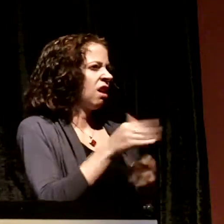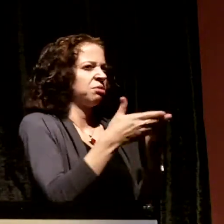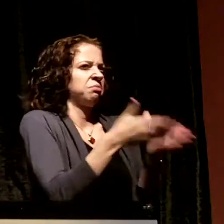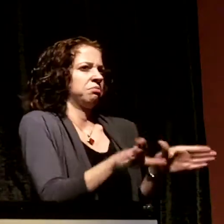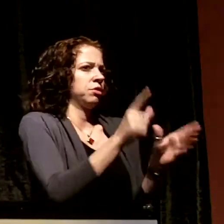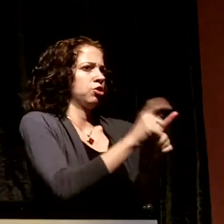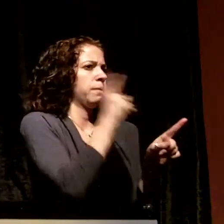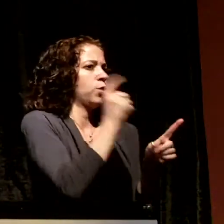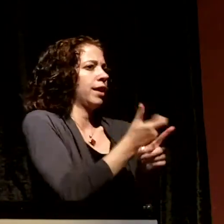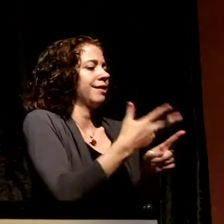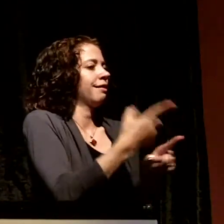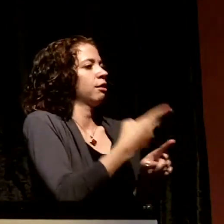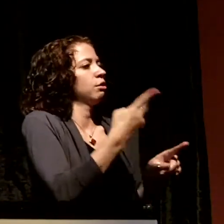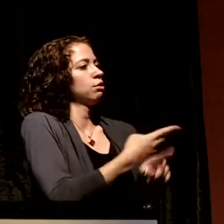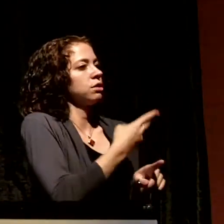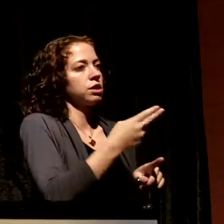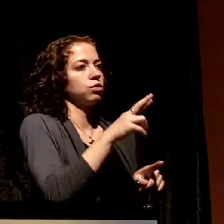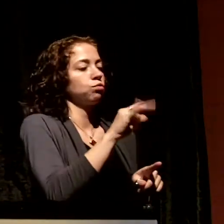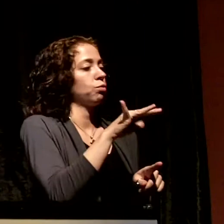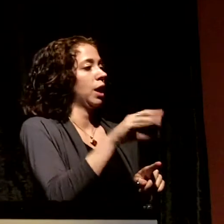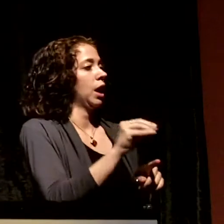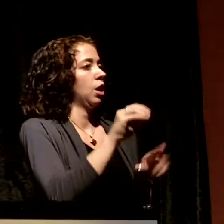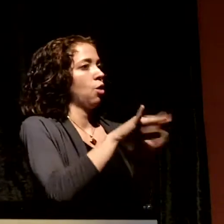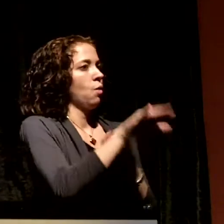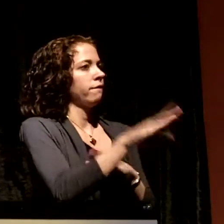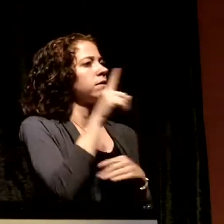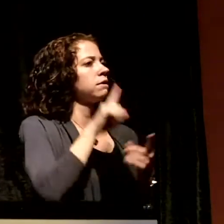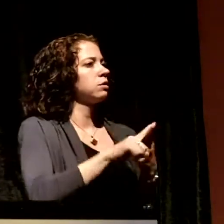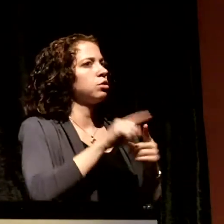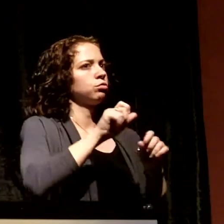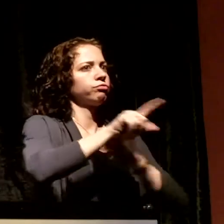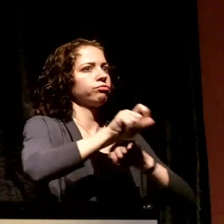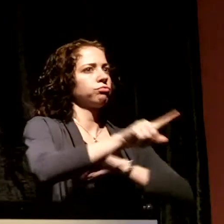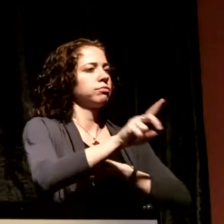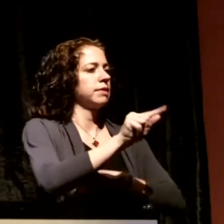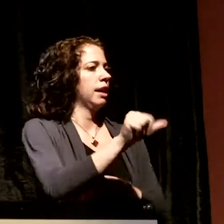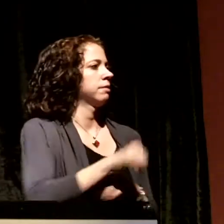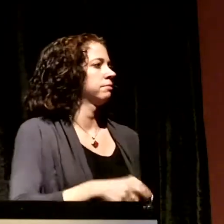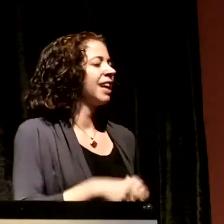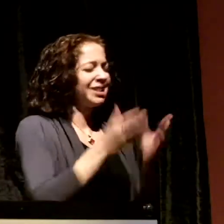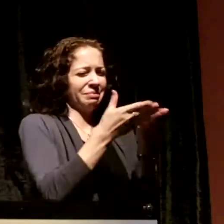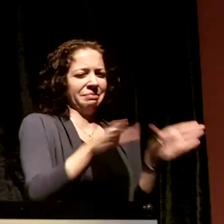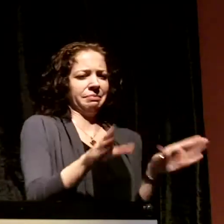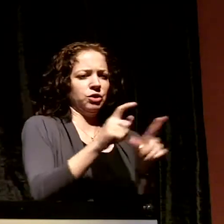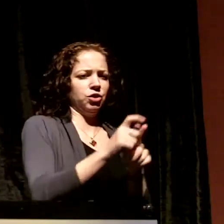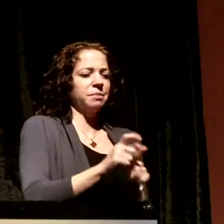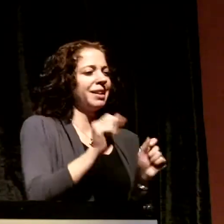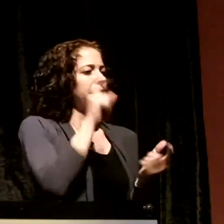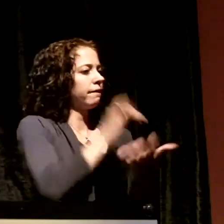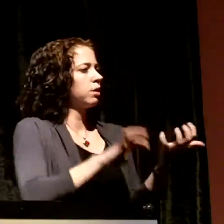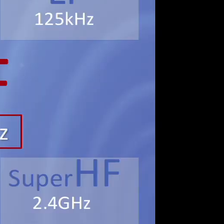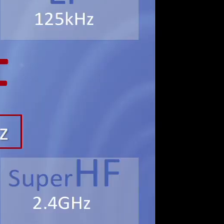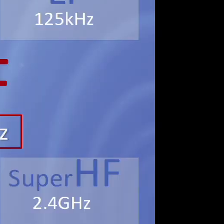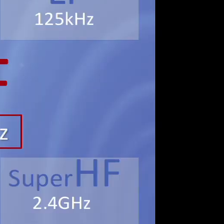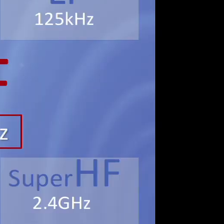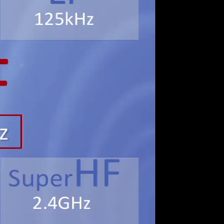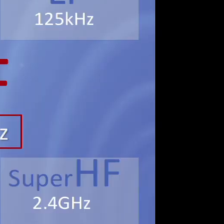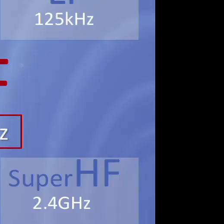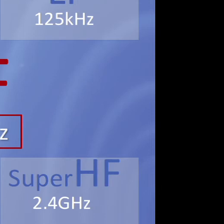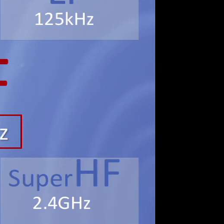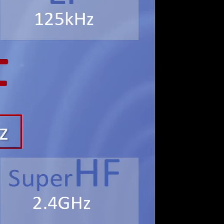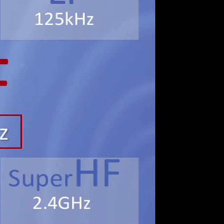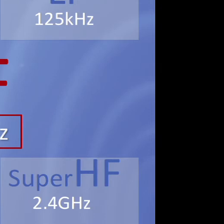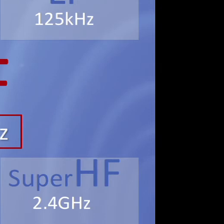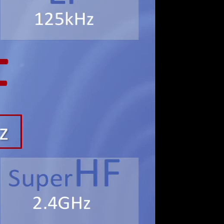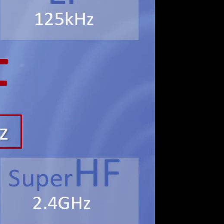uses radio wave to communicate data. As a blanket term, it can get a little confusing because there's lots of technologies in there. The one you're probably hearing